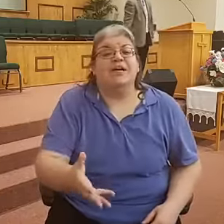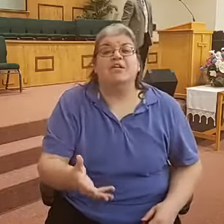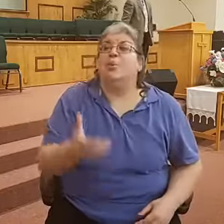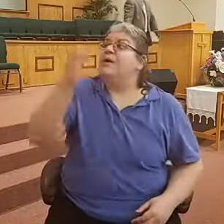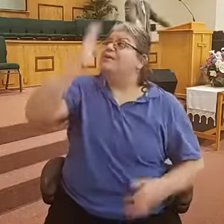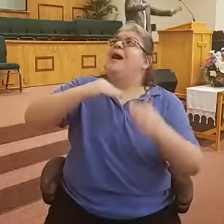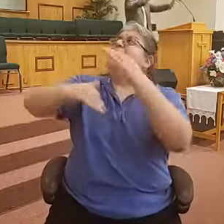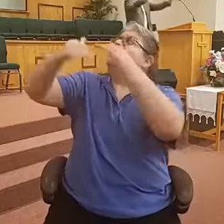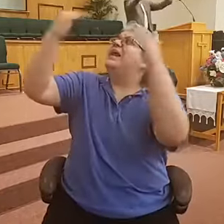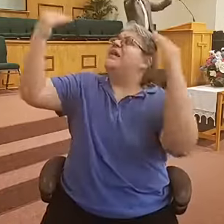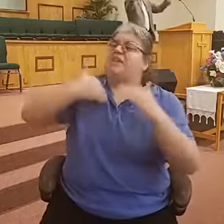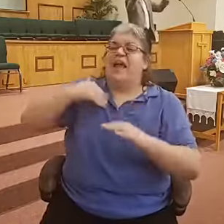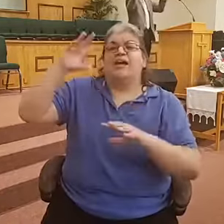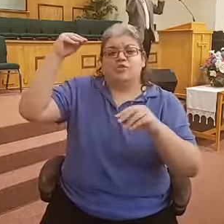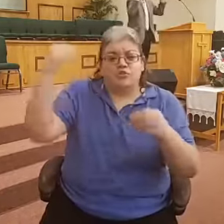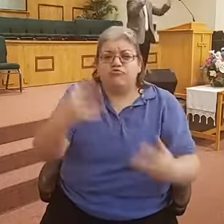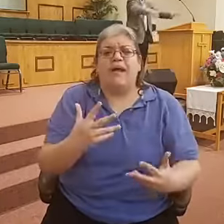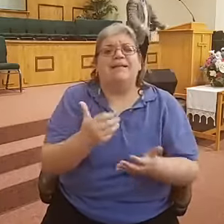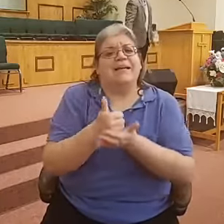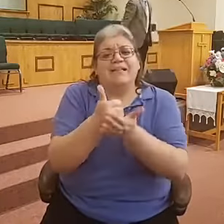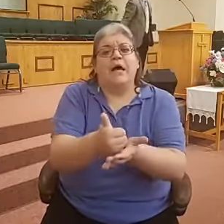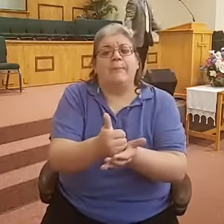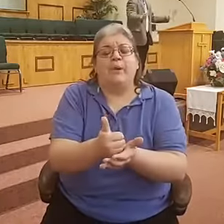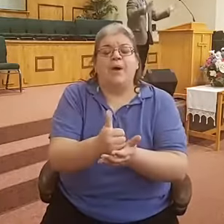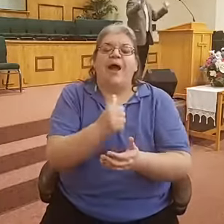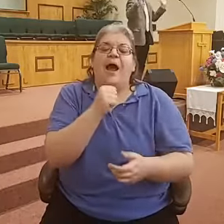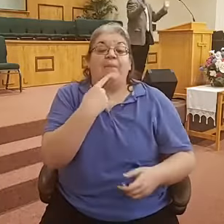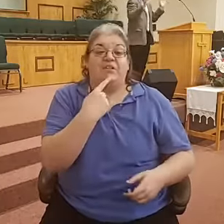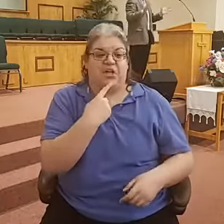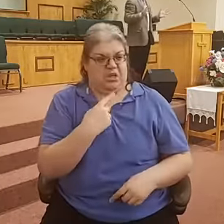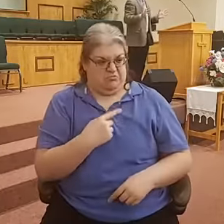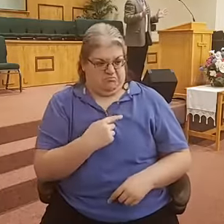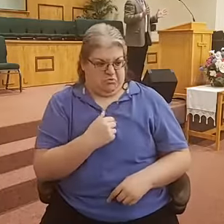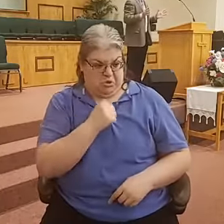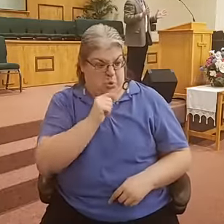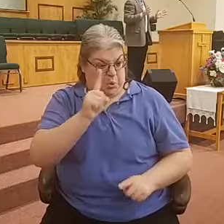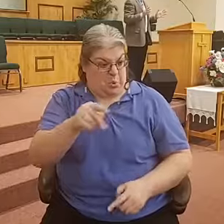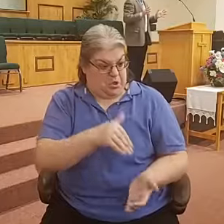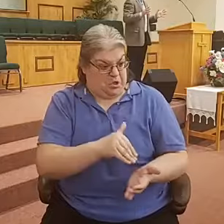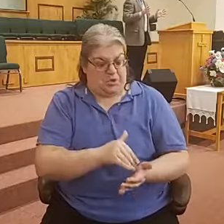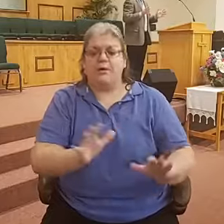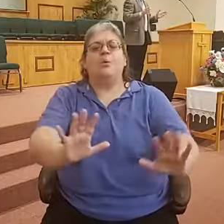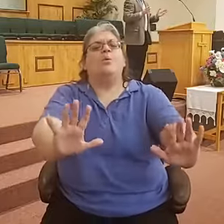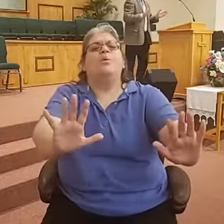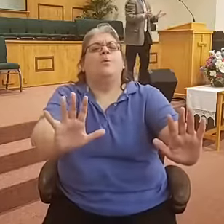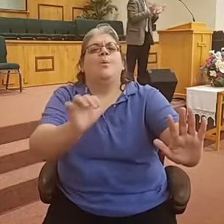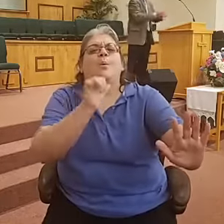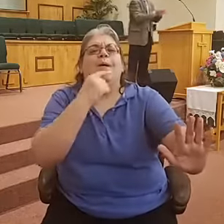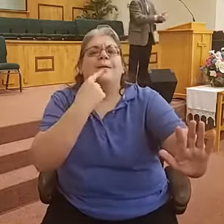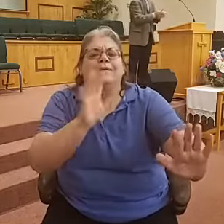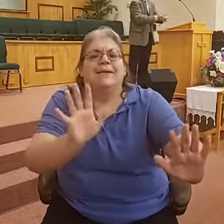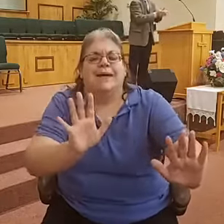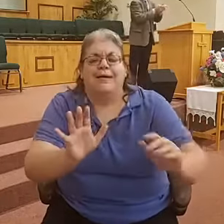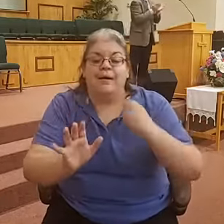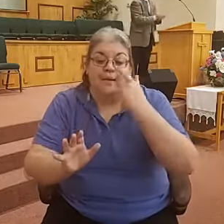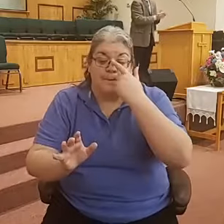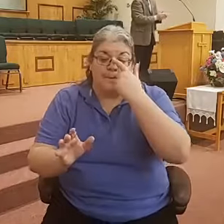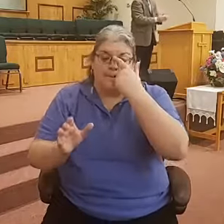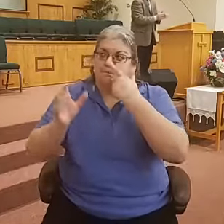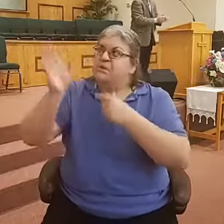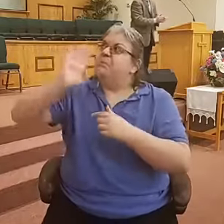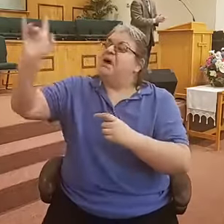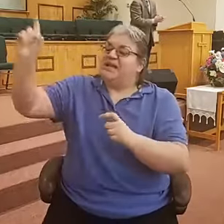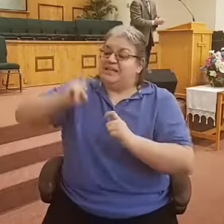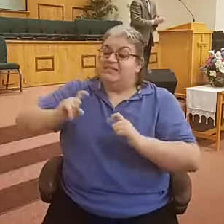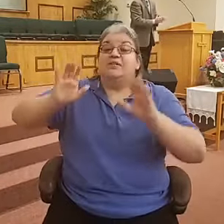grace. And I'm not saying you can't go see a doctor and all of that. I'm not saying that at all. But God does give us a